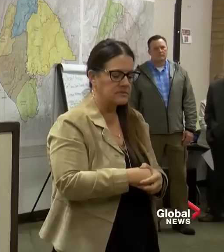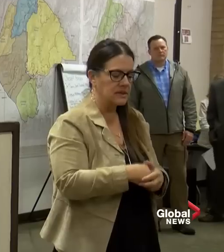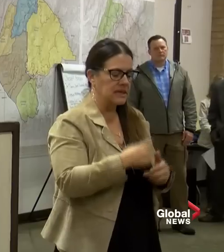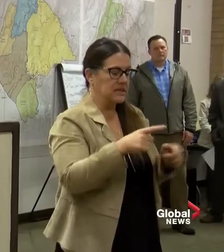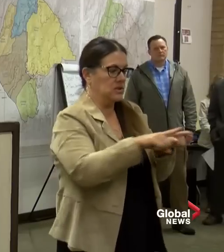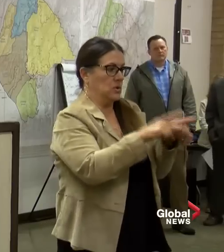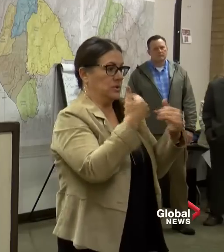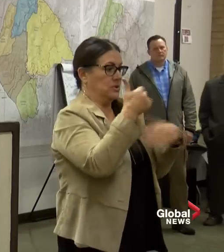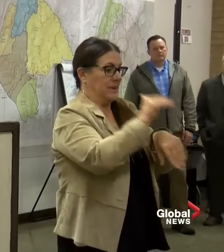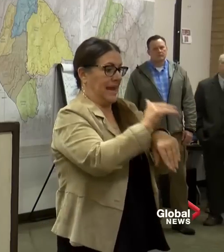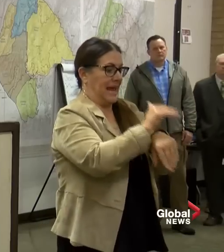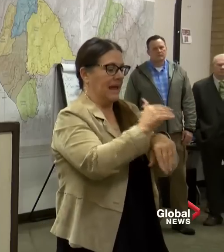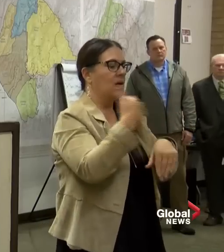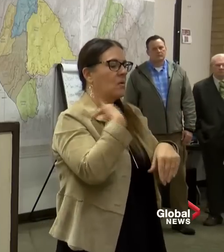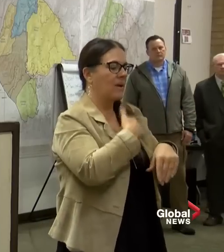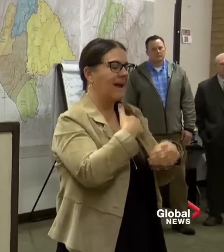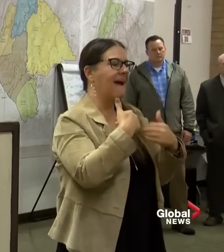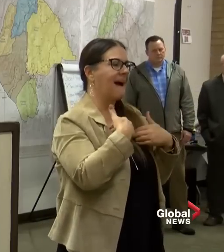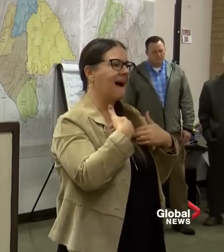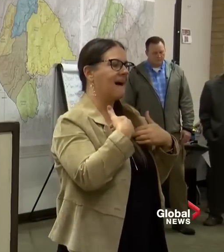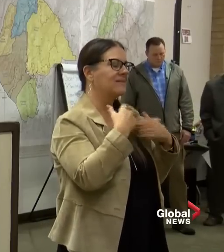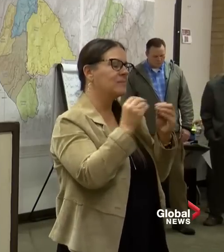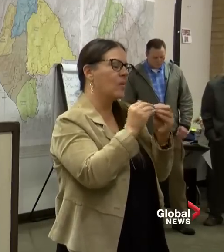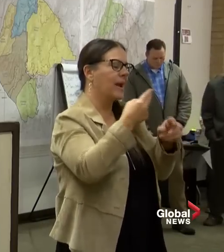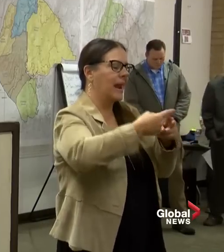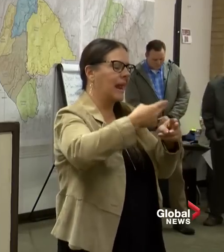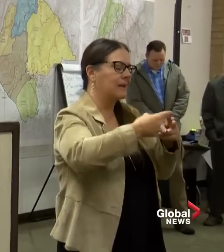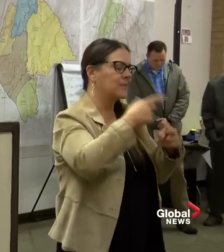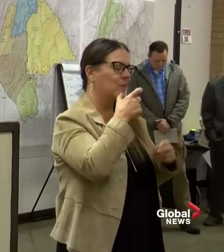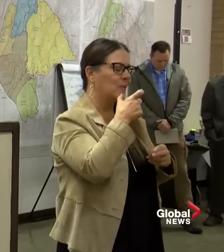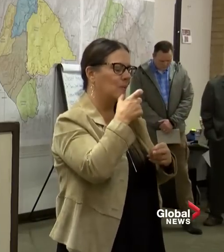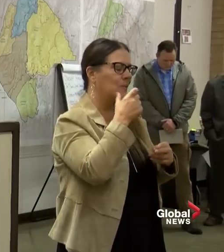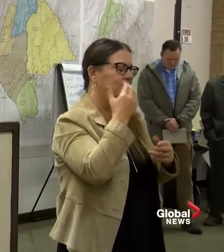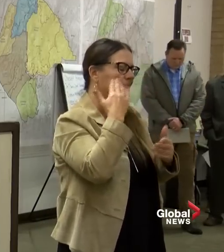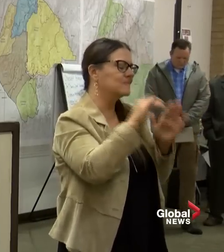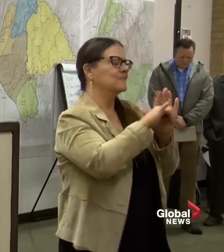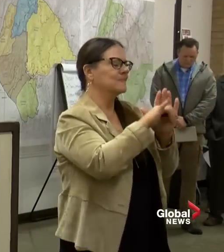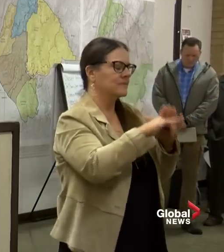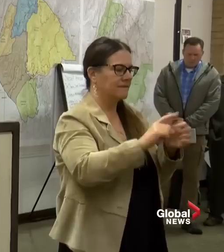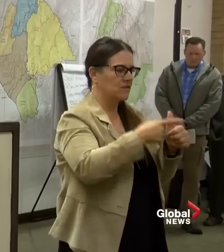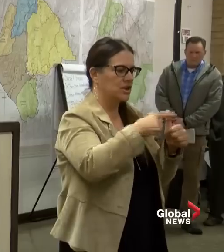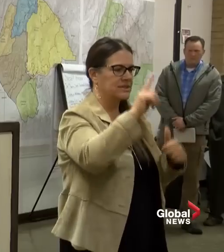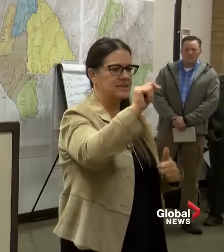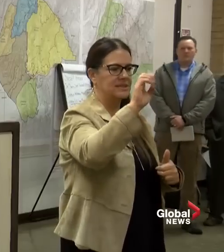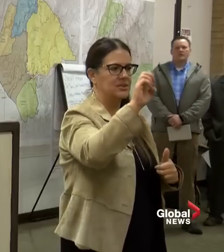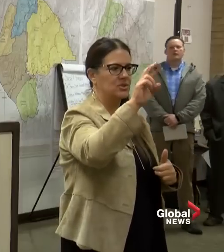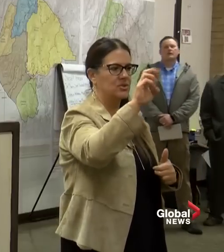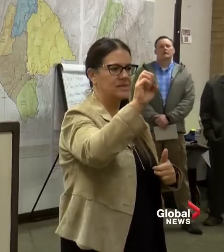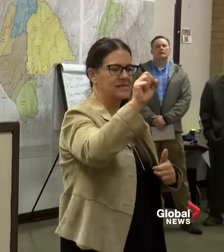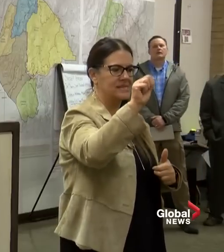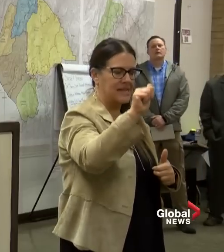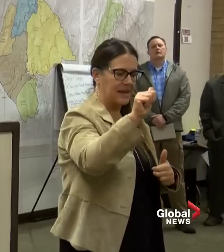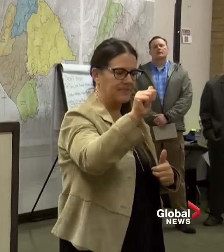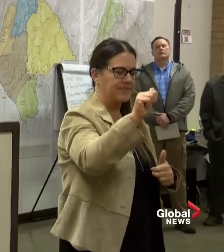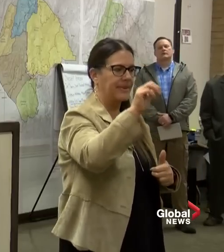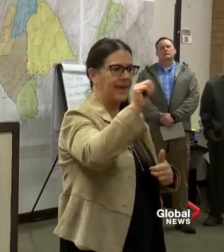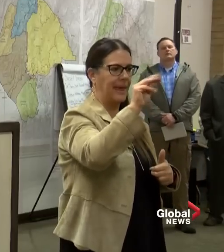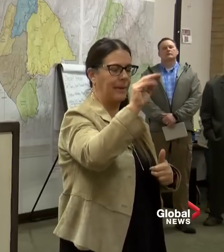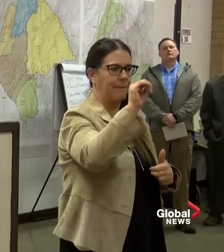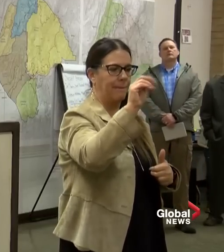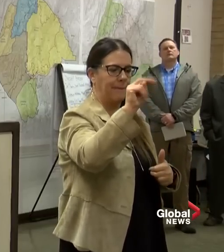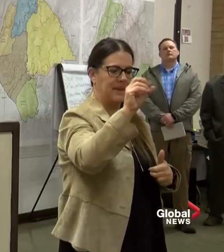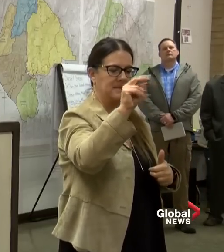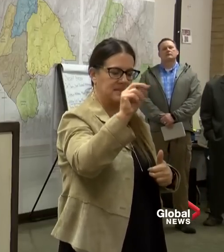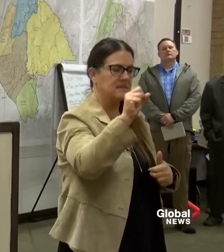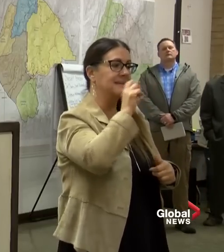of tonight, we have some additional names. The first is Teresa Amons, 82 of